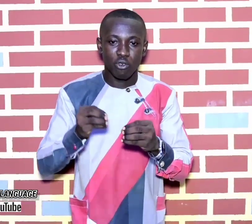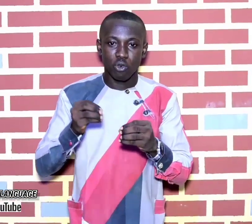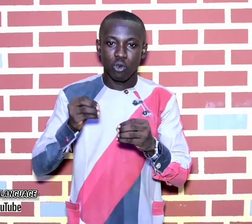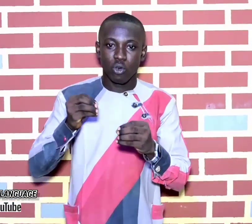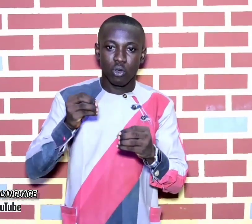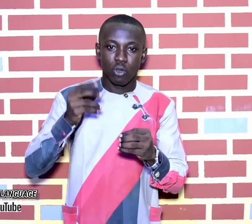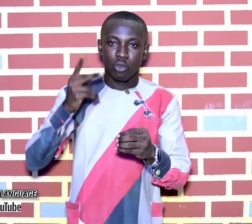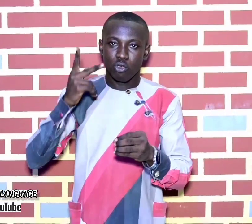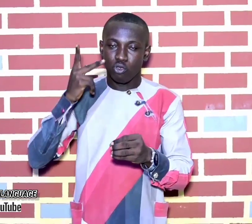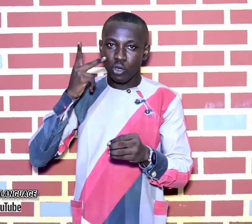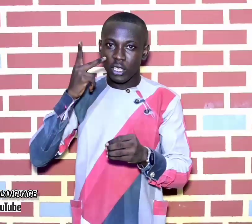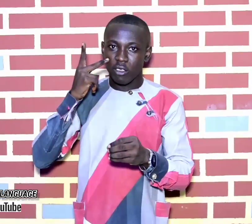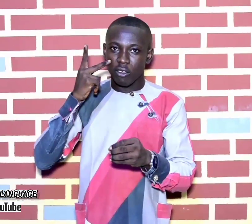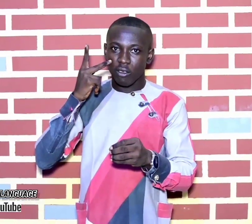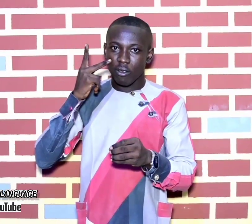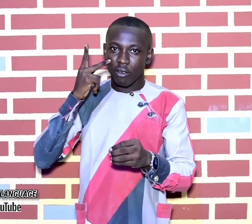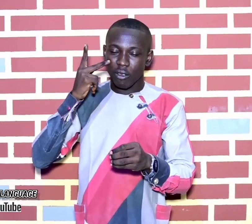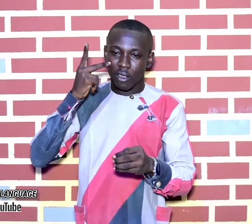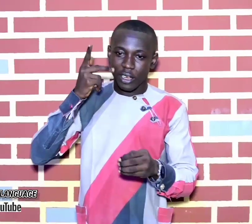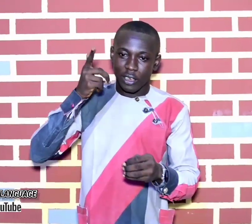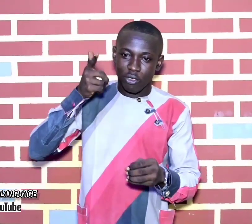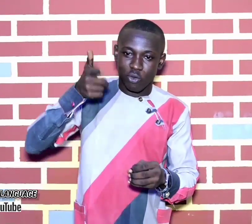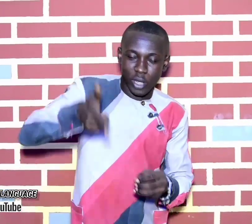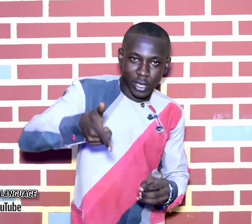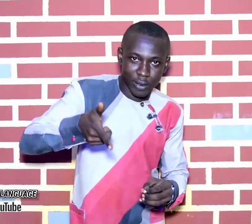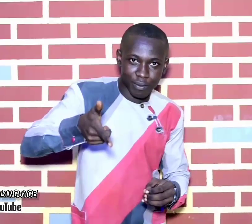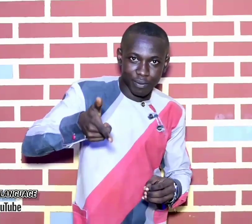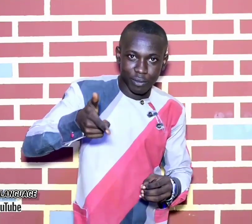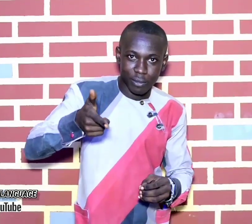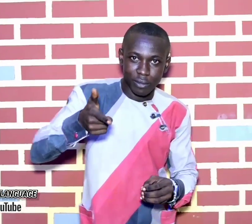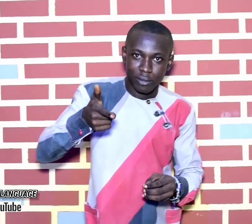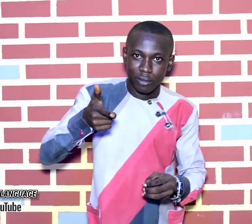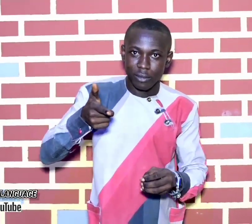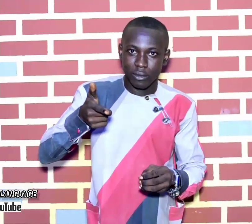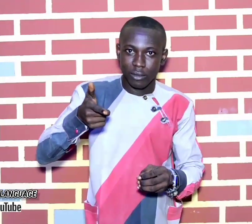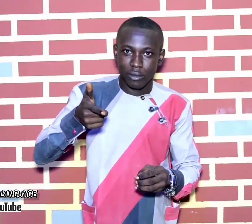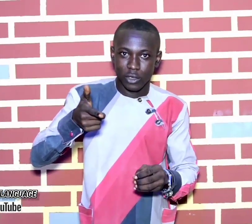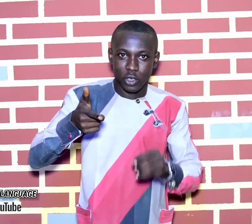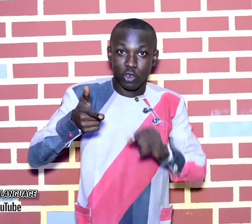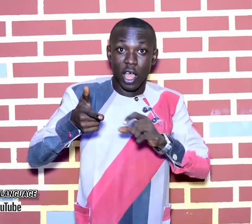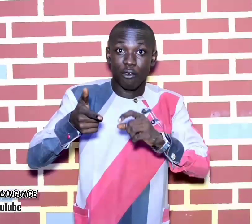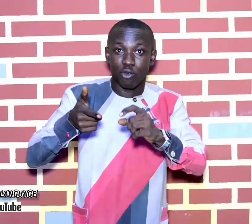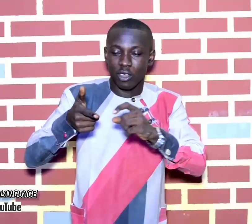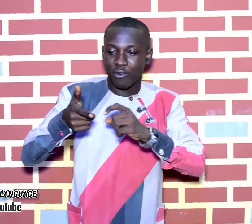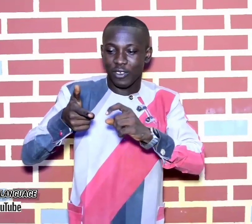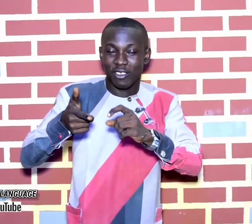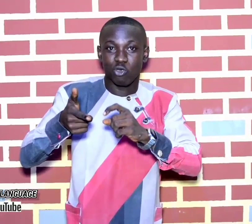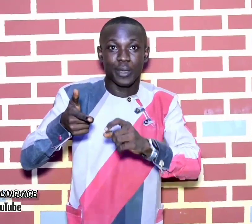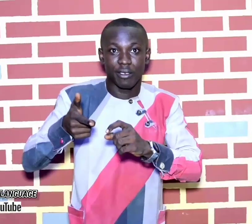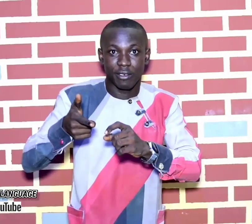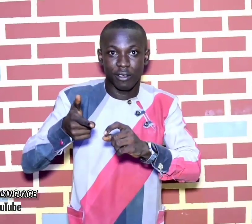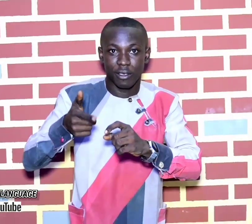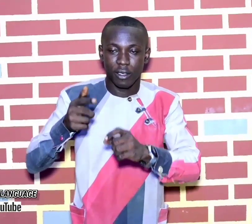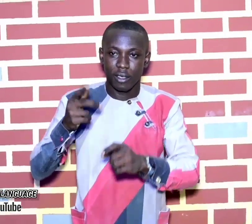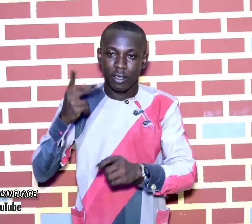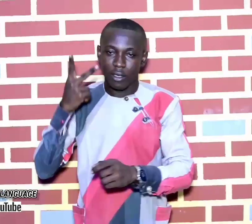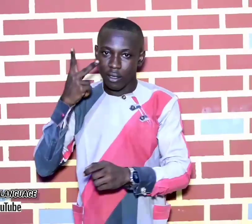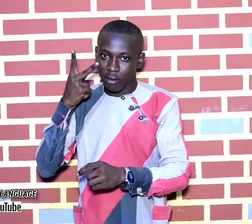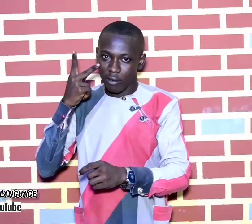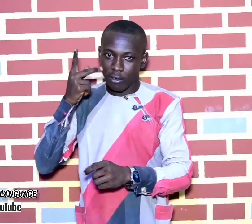to do it this way. You don't have to give it space. See